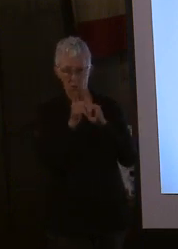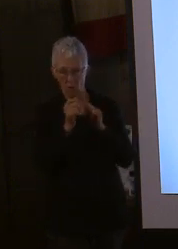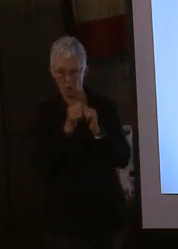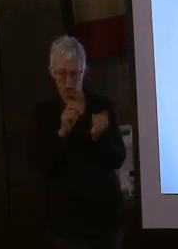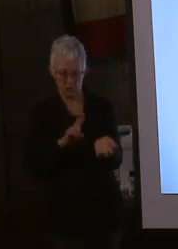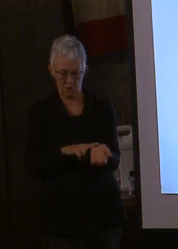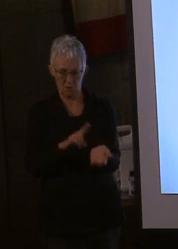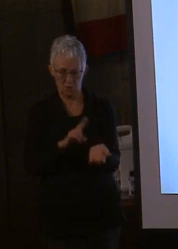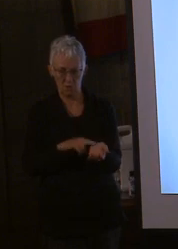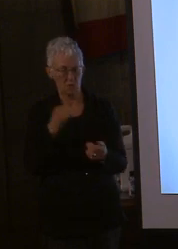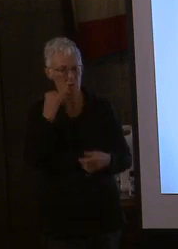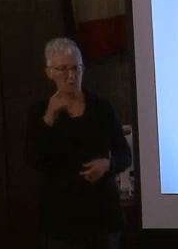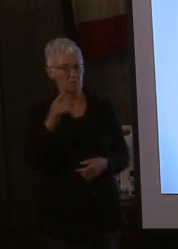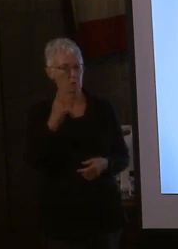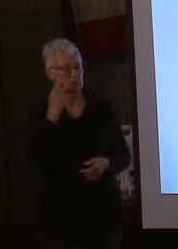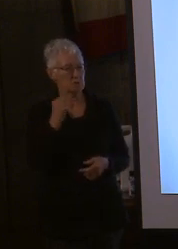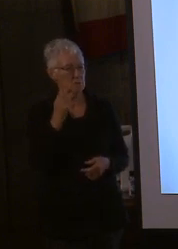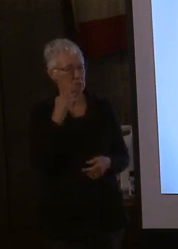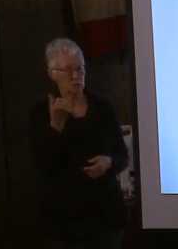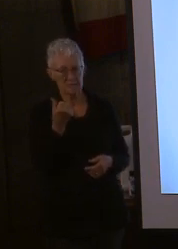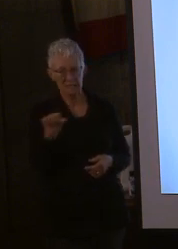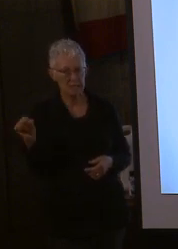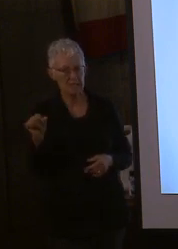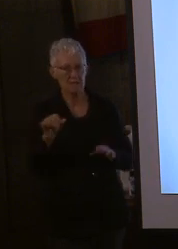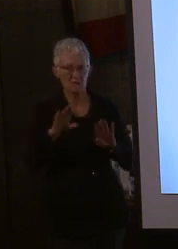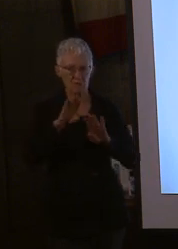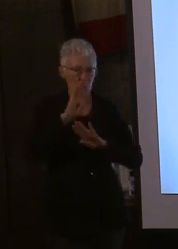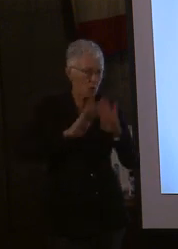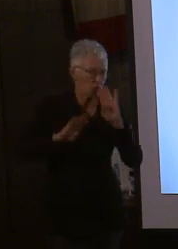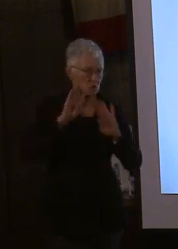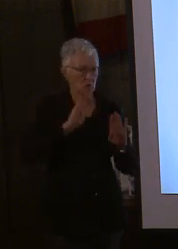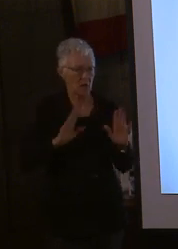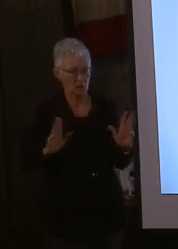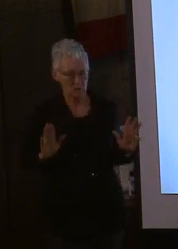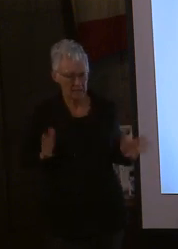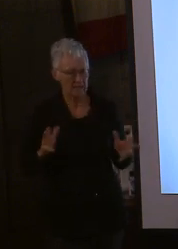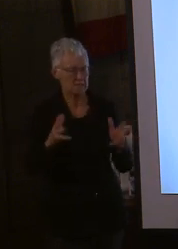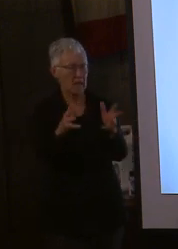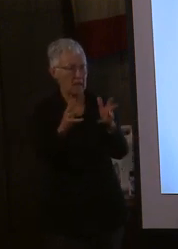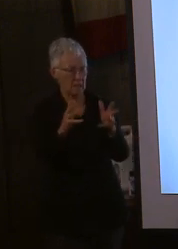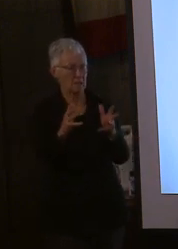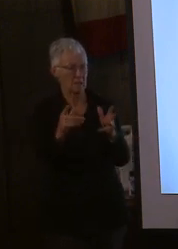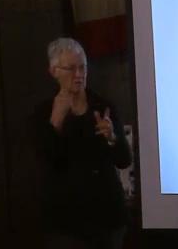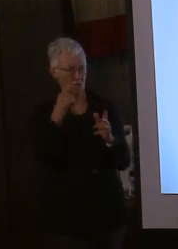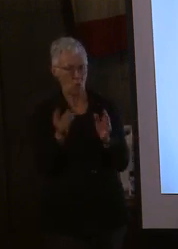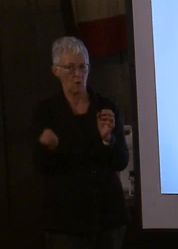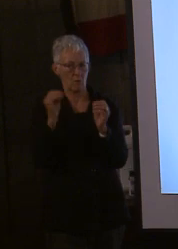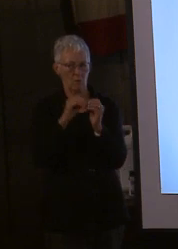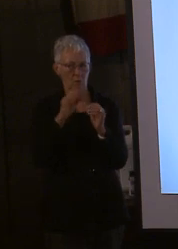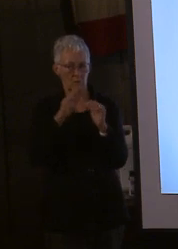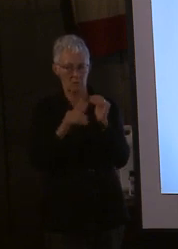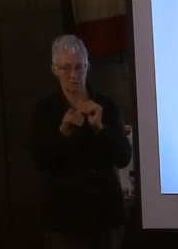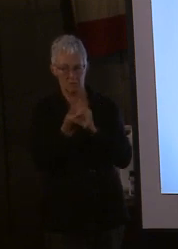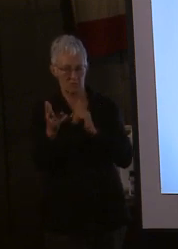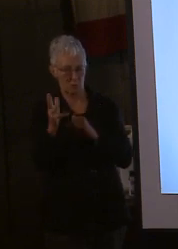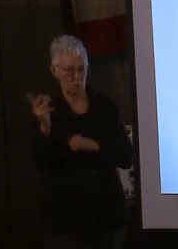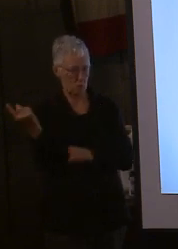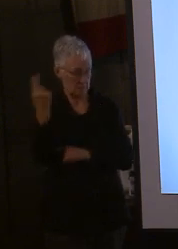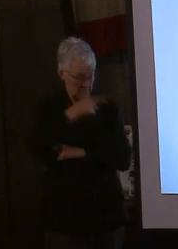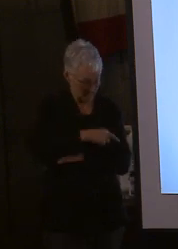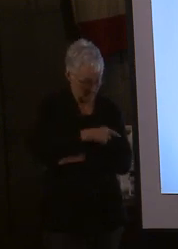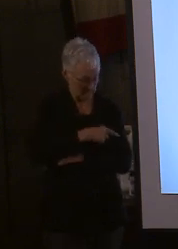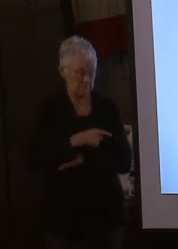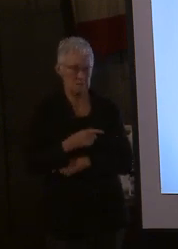experiencing any of these signs or frustration, anxiety, for more than several days, really please